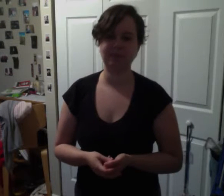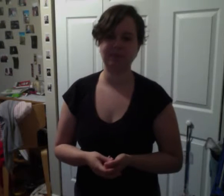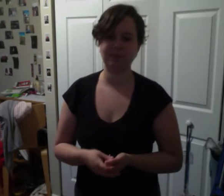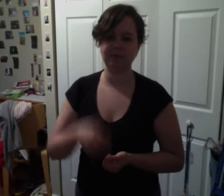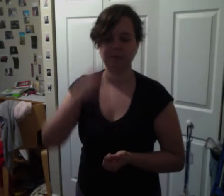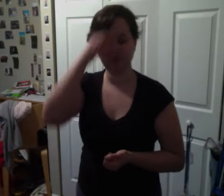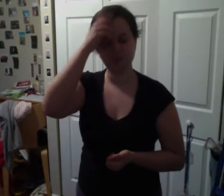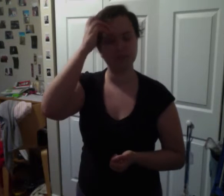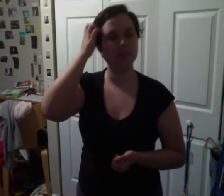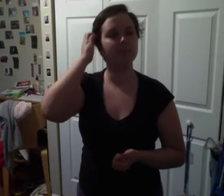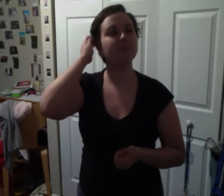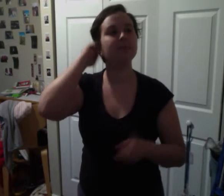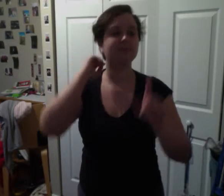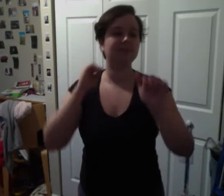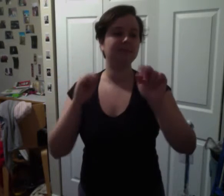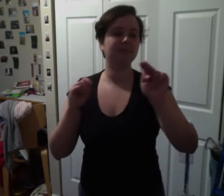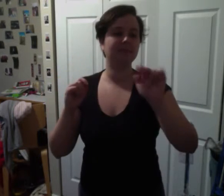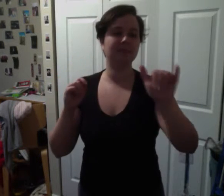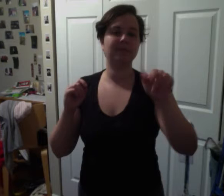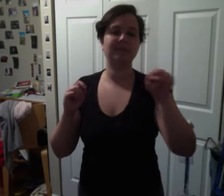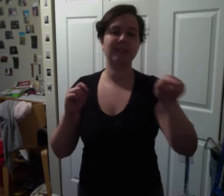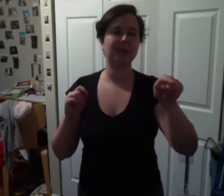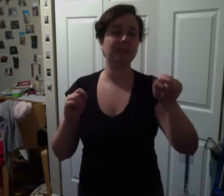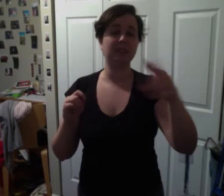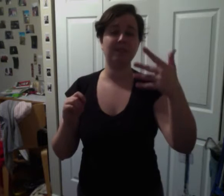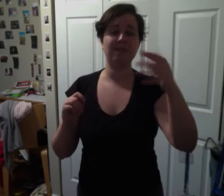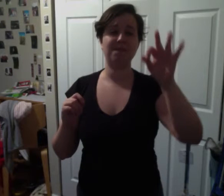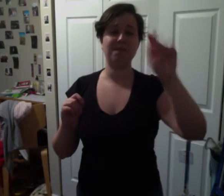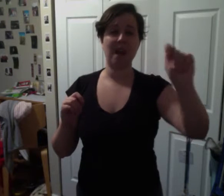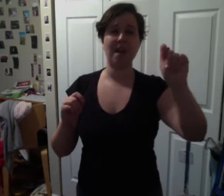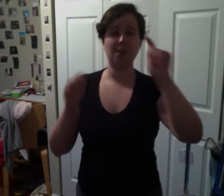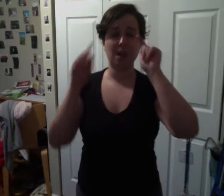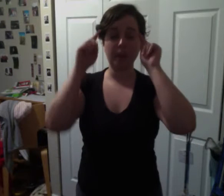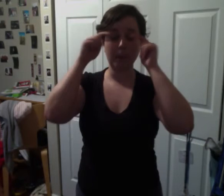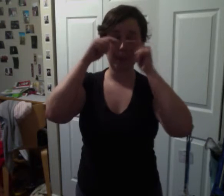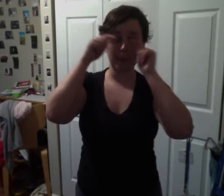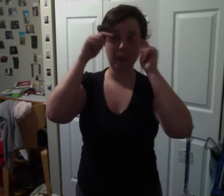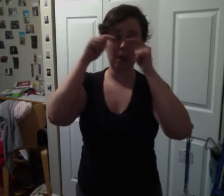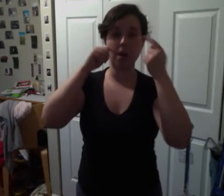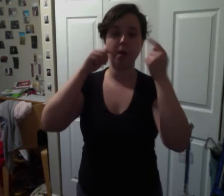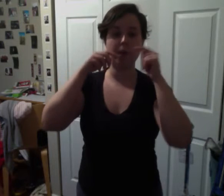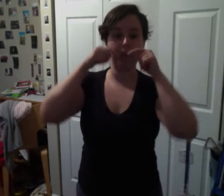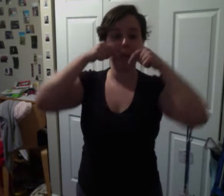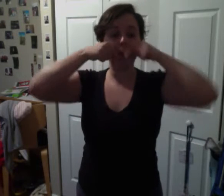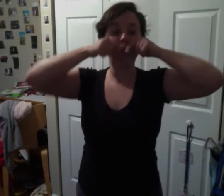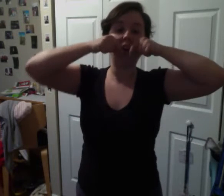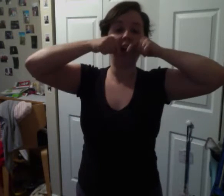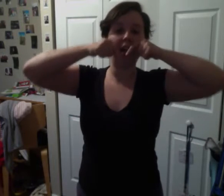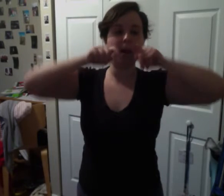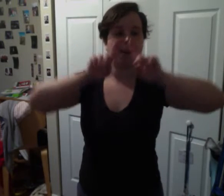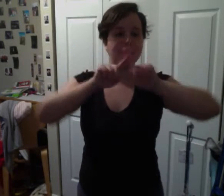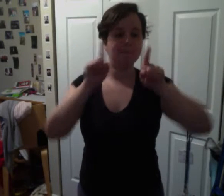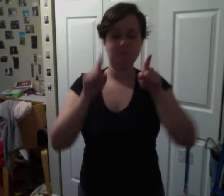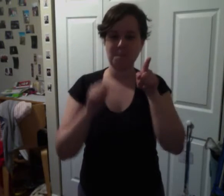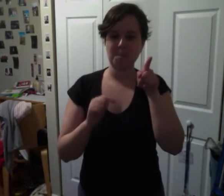Danny was about 5 feet tall with crossed eyes and one single snaggle tooth. But Danny Peraza had more